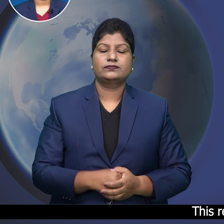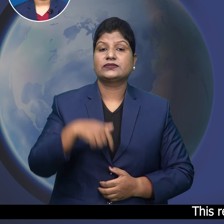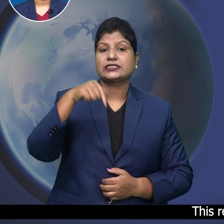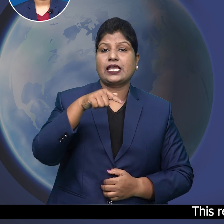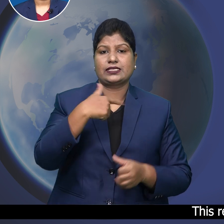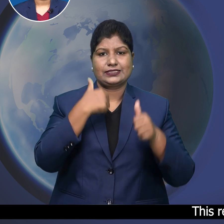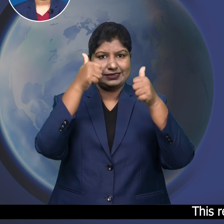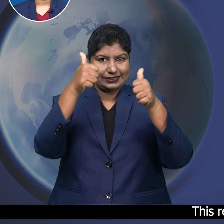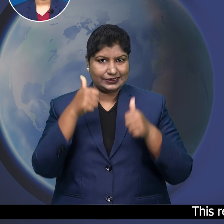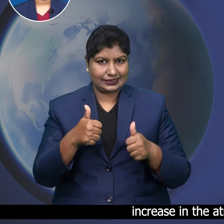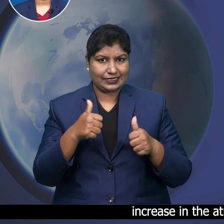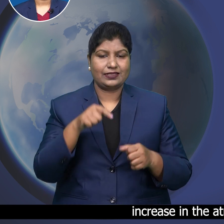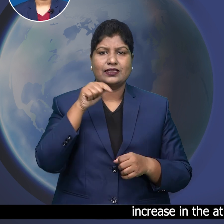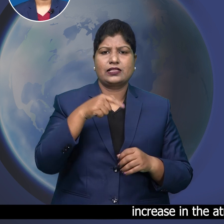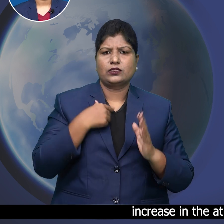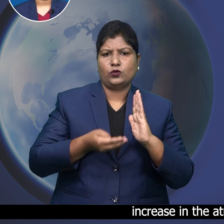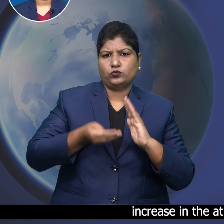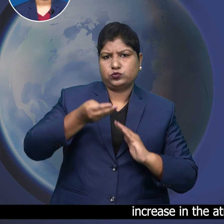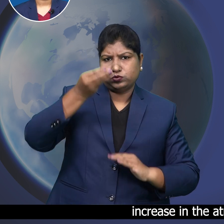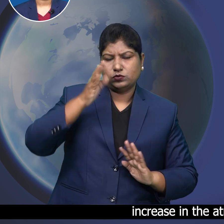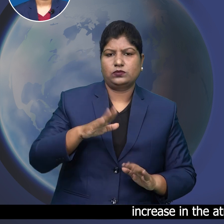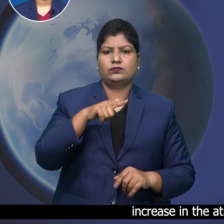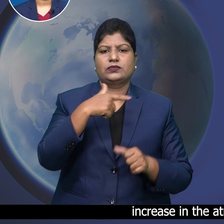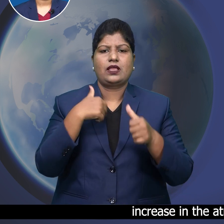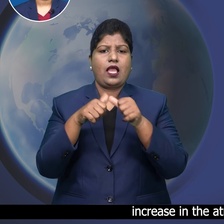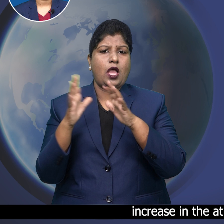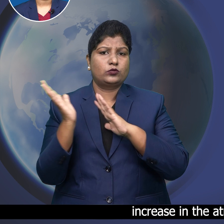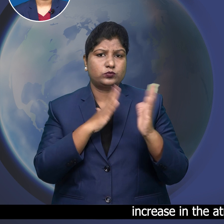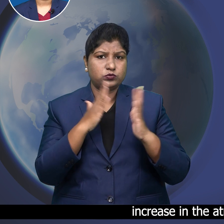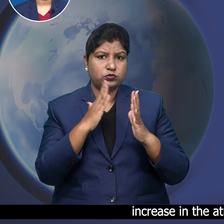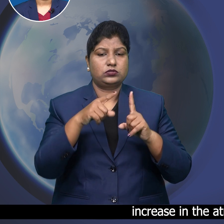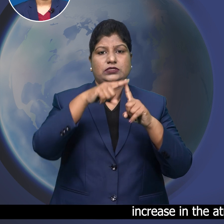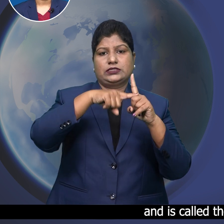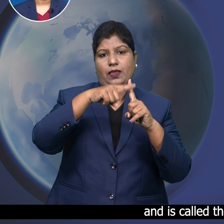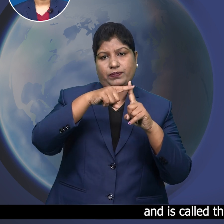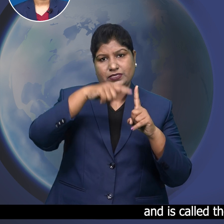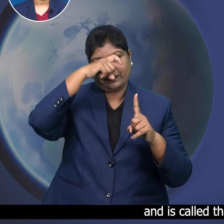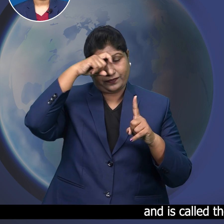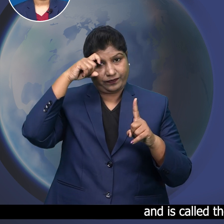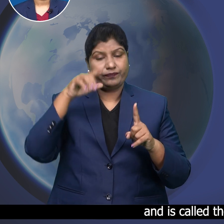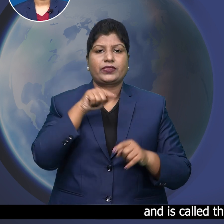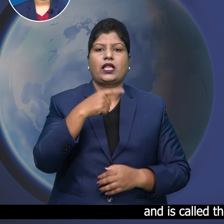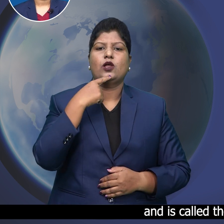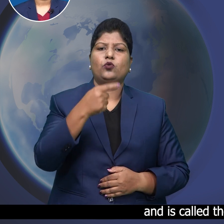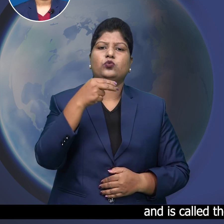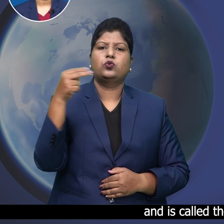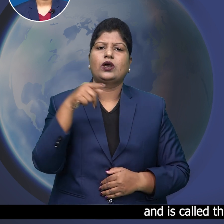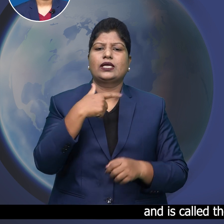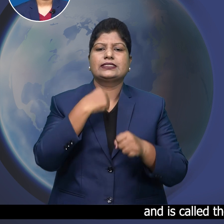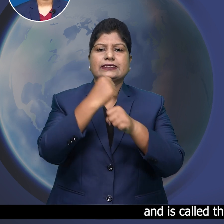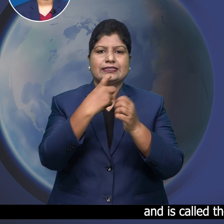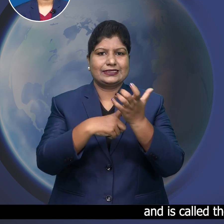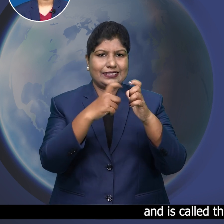This results in an increase in the atmospheric temperature and is called the